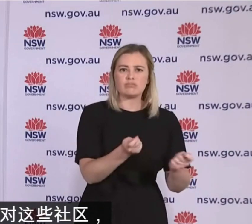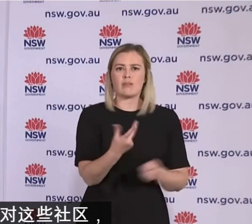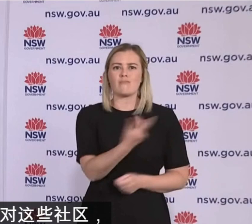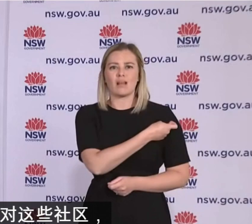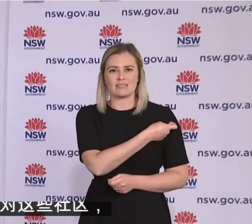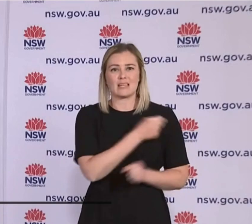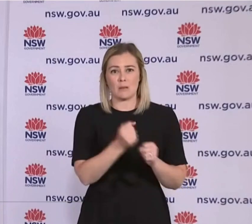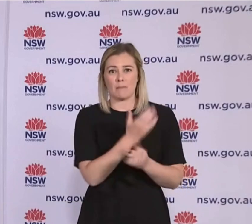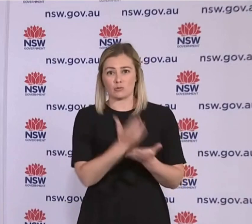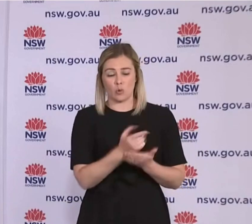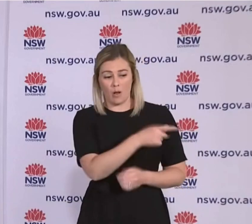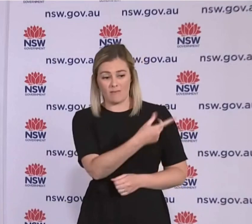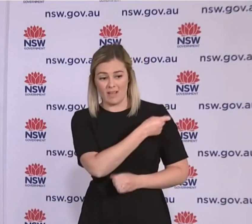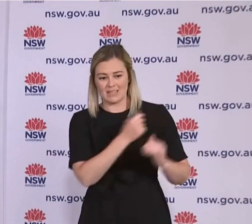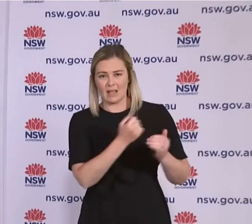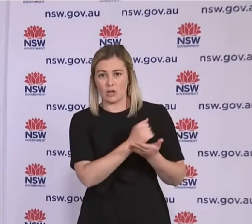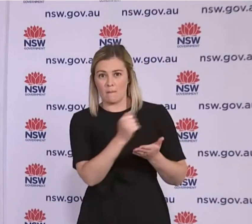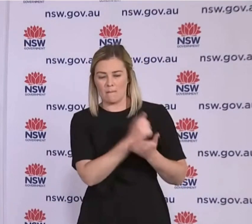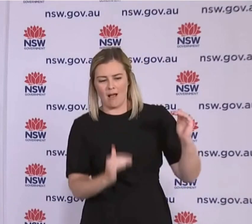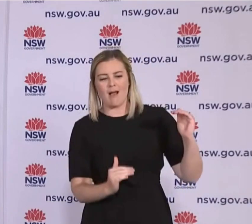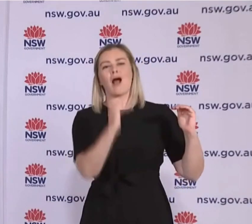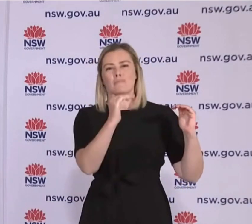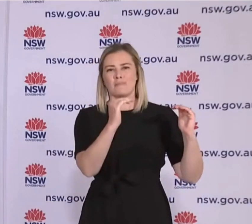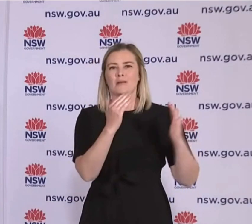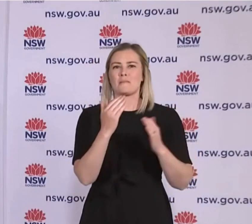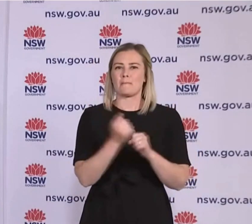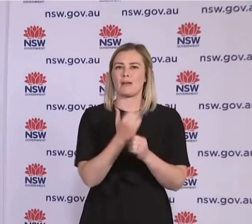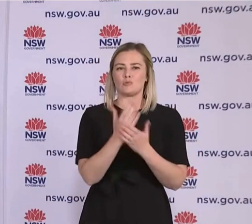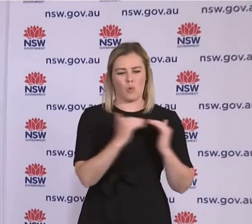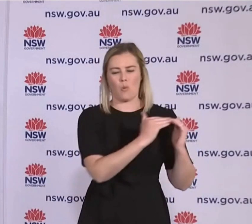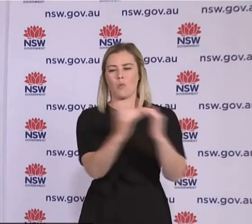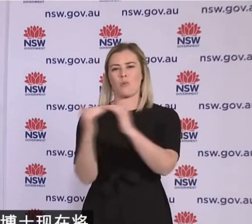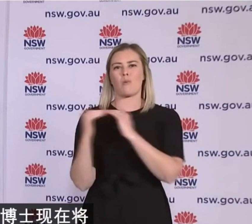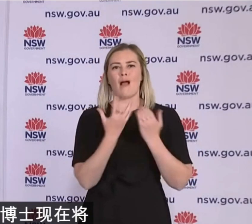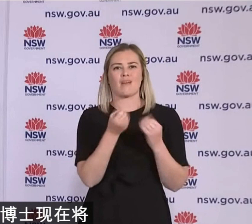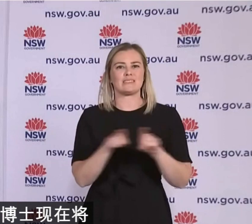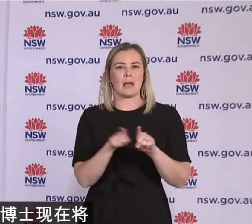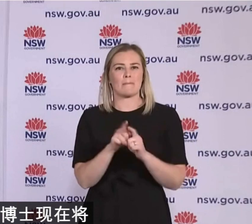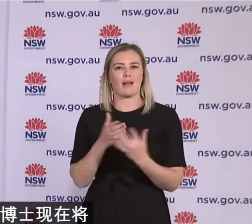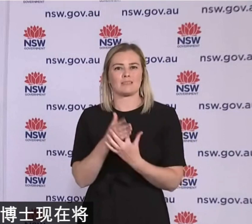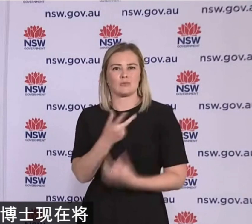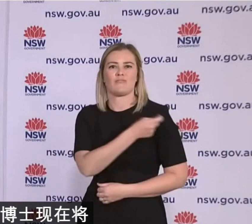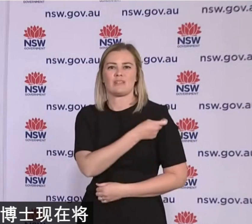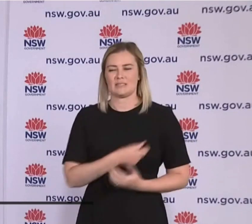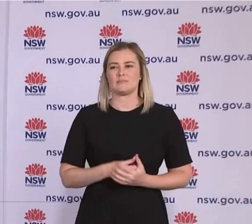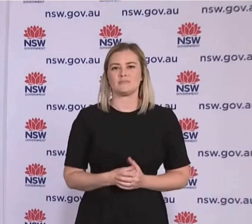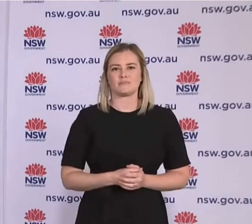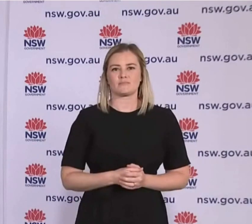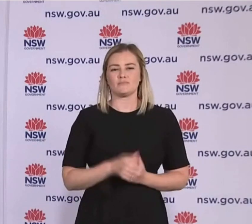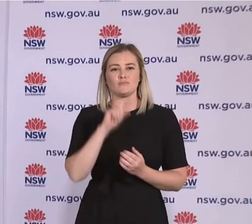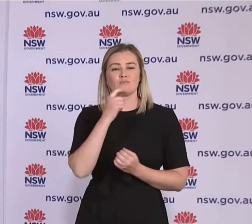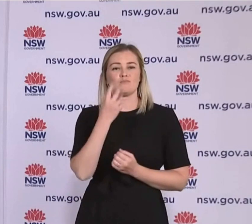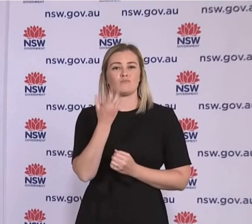making sure that everybody has access to the vaccine before we open up. Dr. Chant will now give the health update, and Minister Dominello will talk